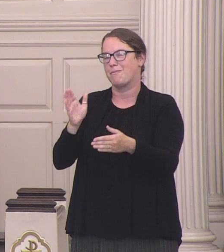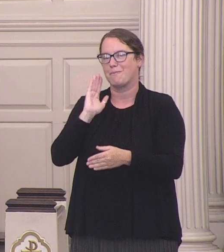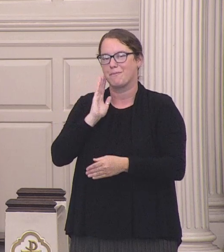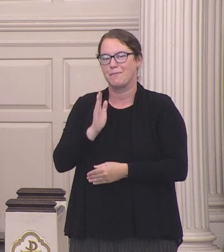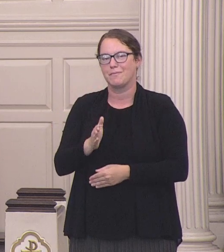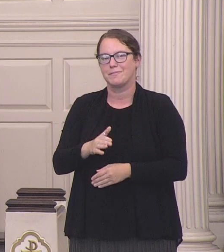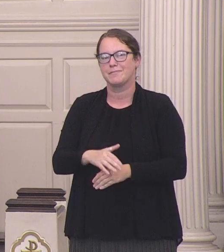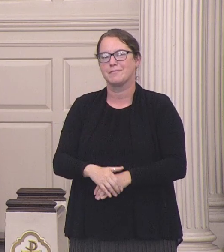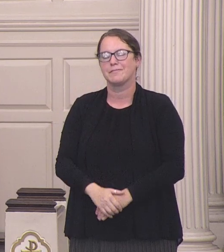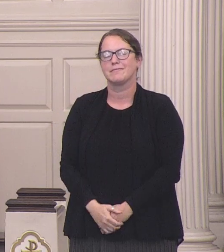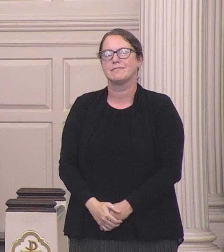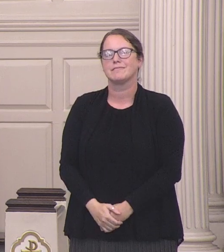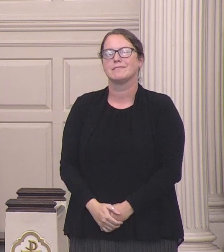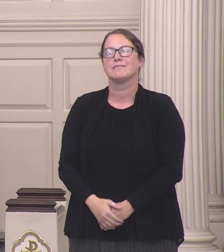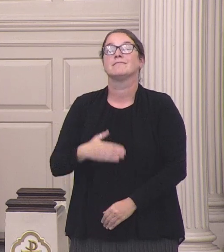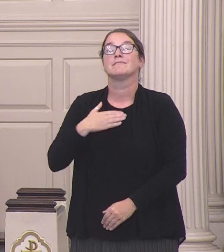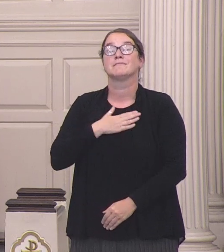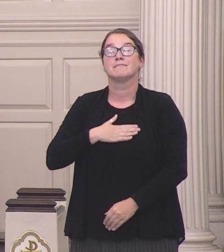steps.